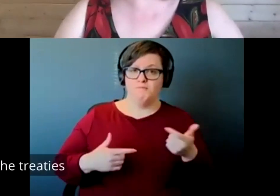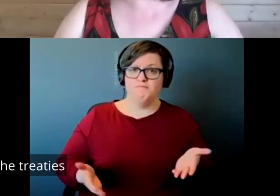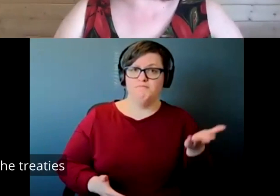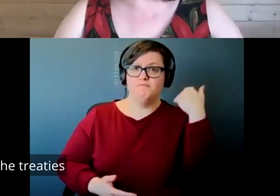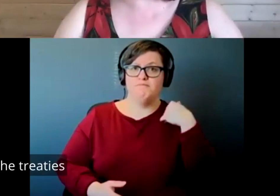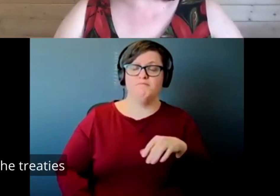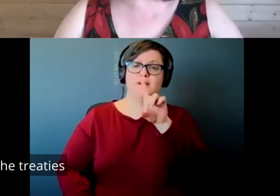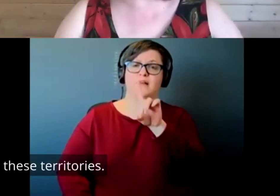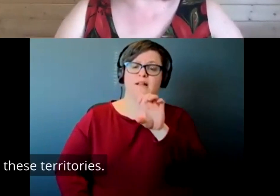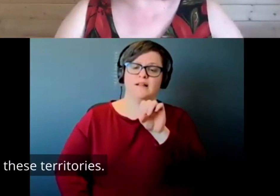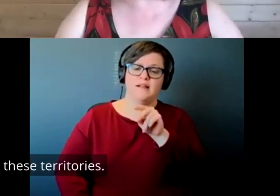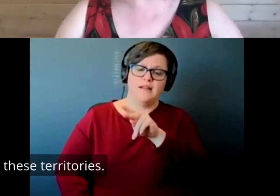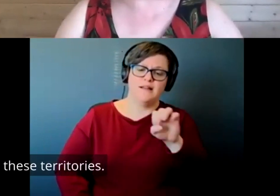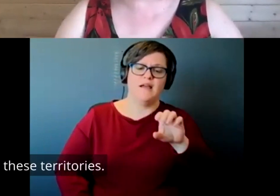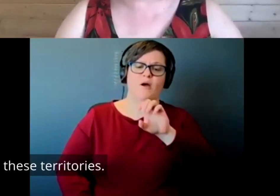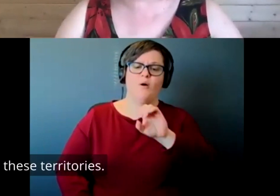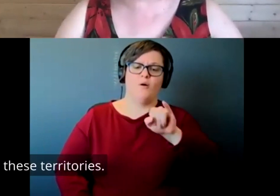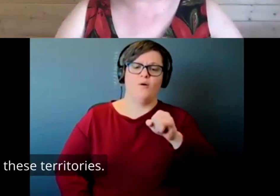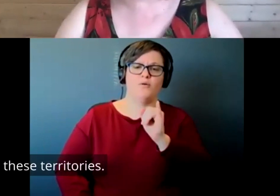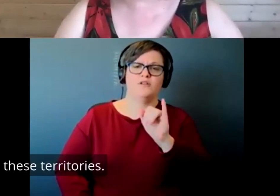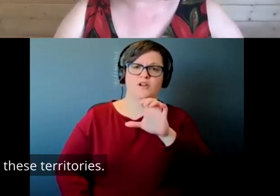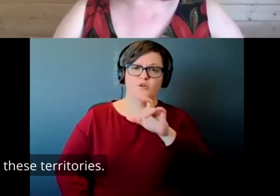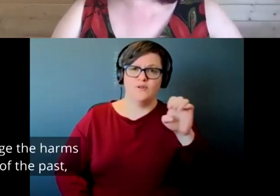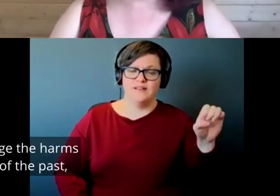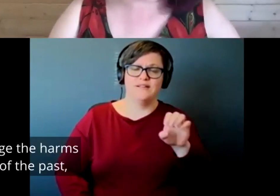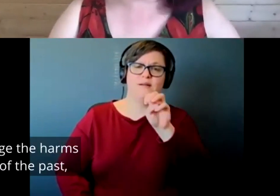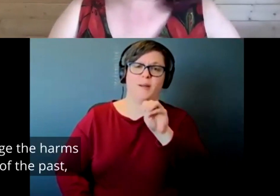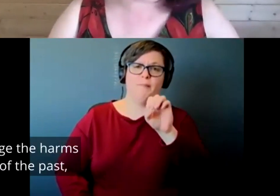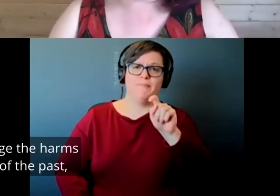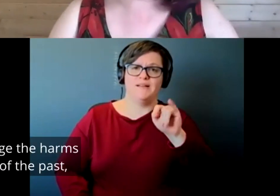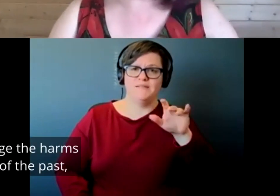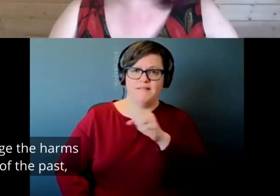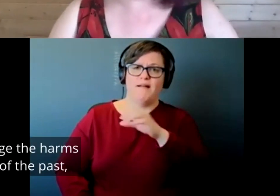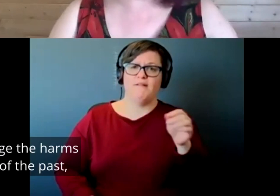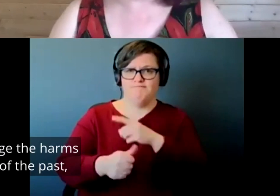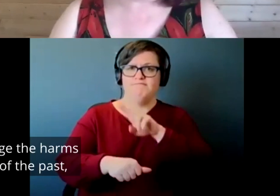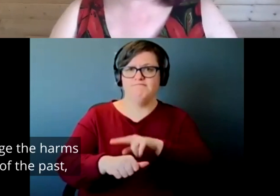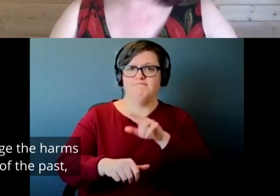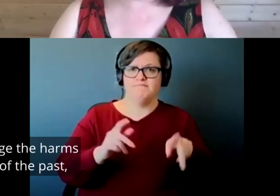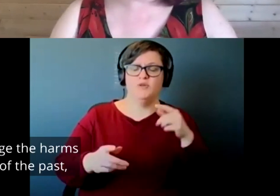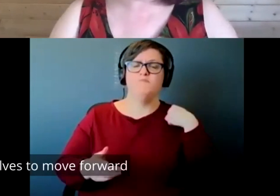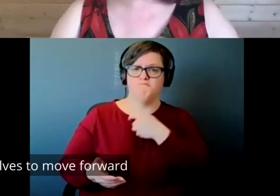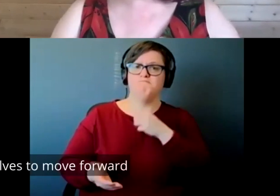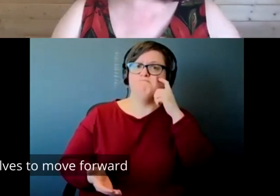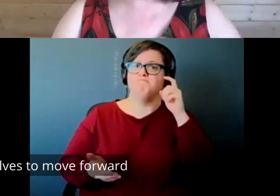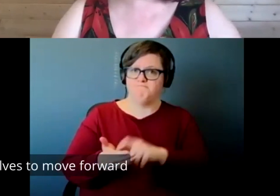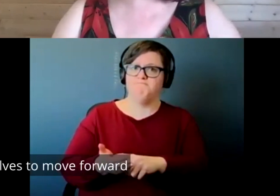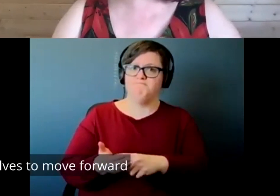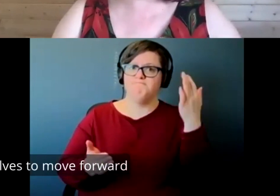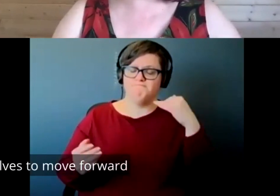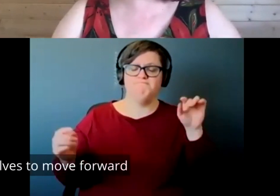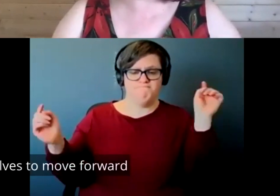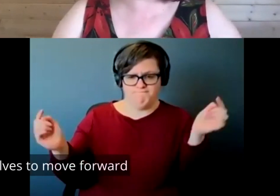We respect the treaties that were made on these territories. We acknowledge the harms and mistakes of the past, and we